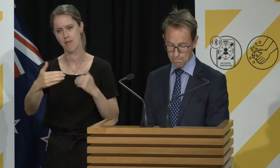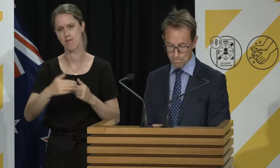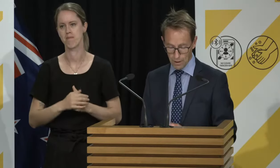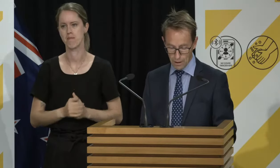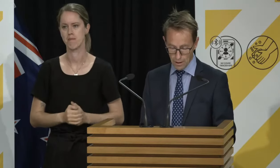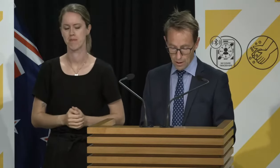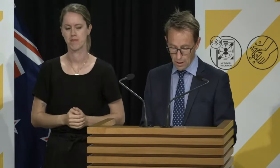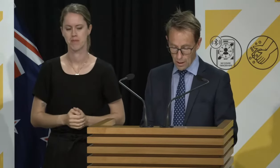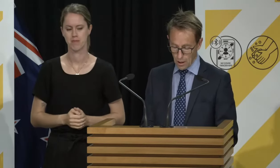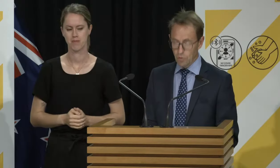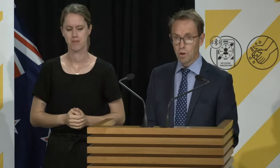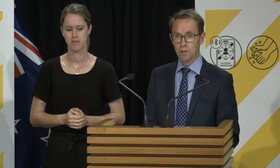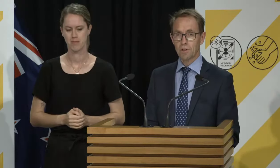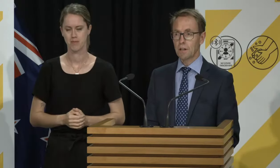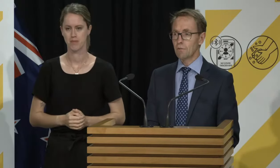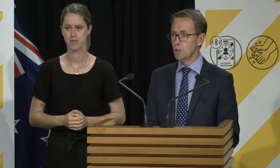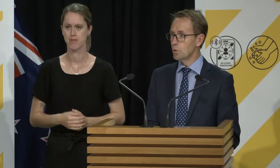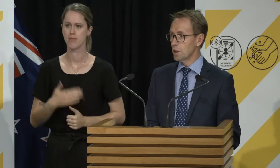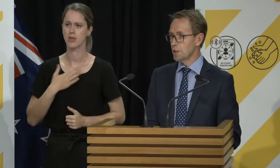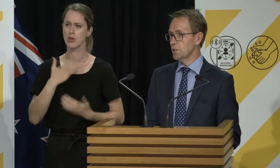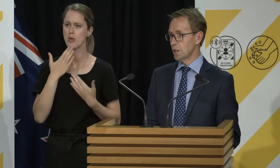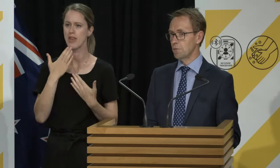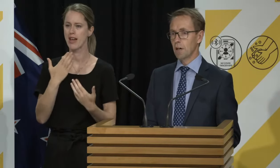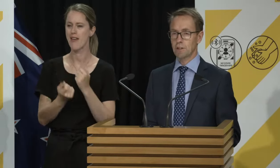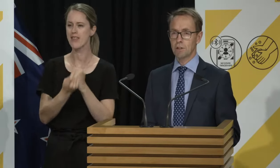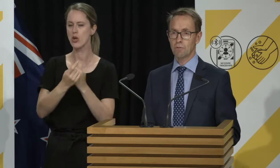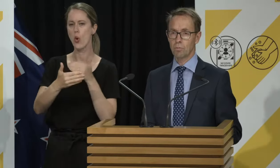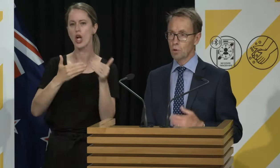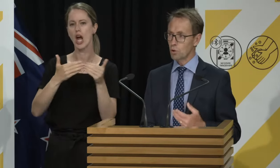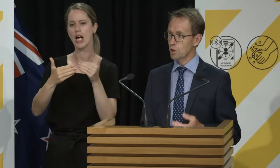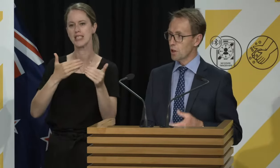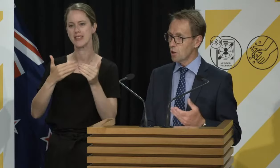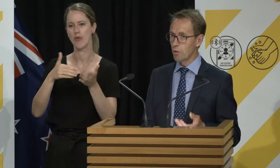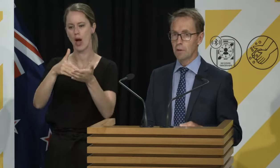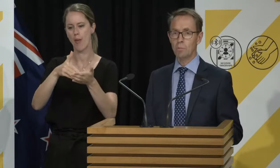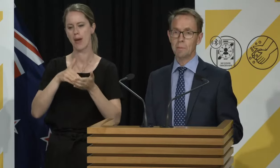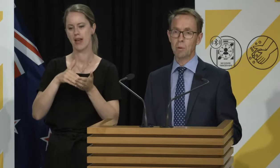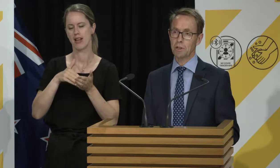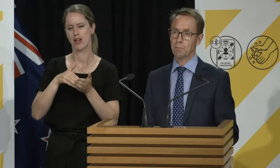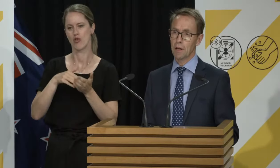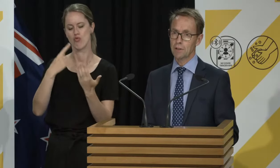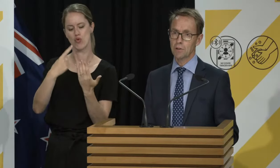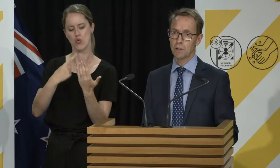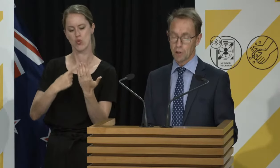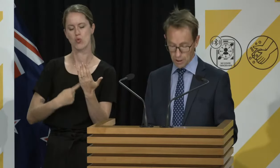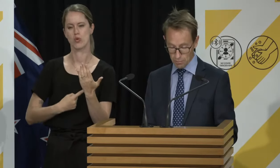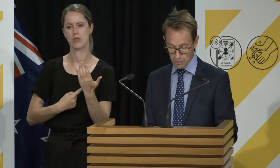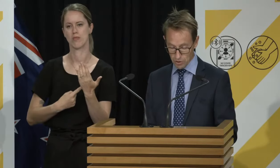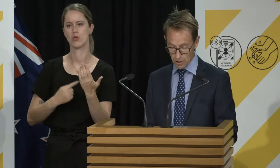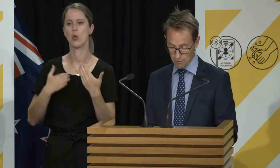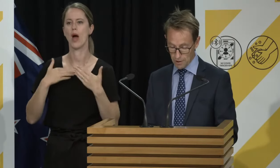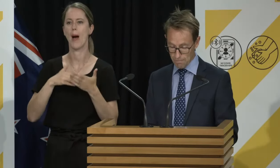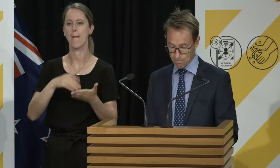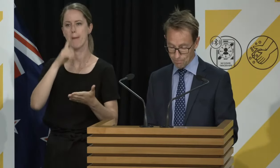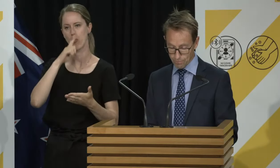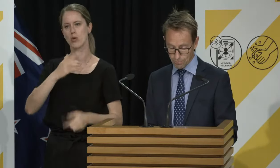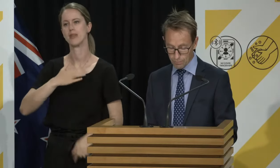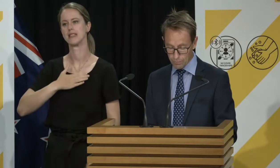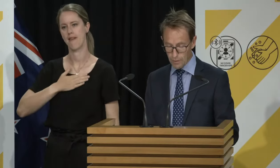movements. I do want to thank event organisers in advance for precautions I know they will be putting in place to help keep people safe